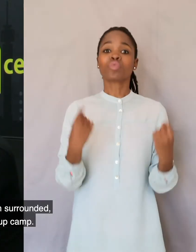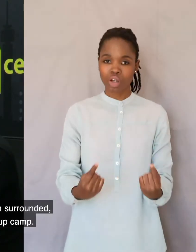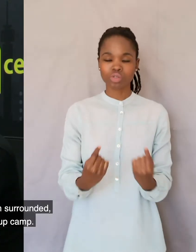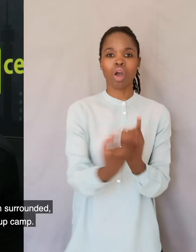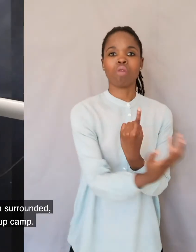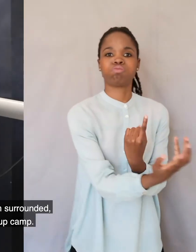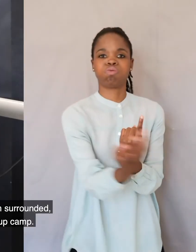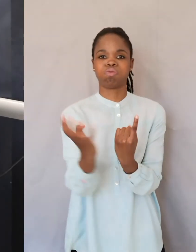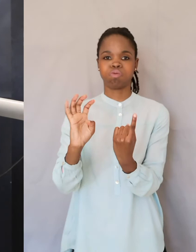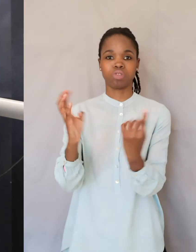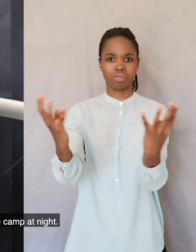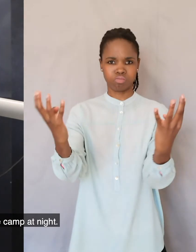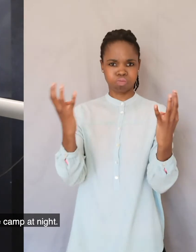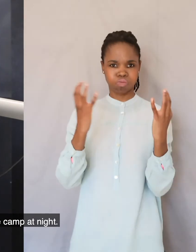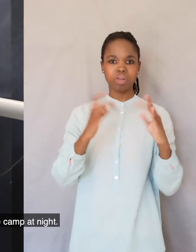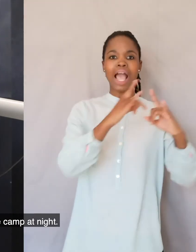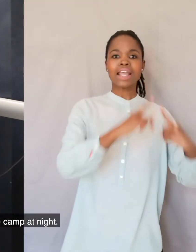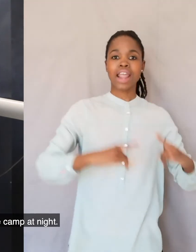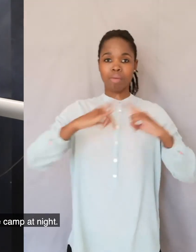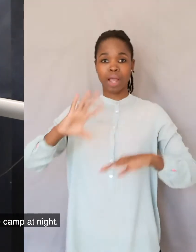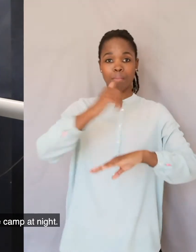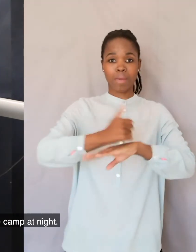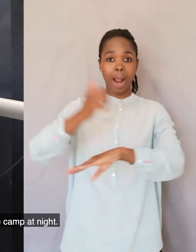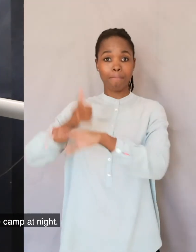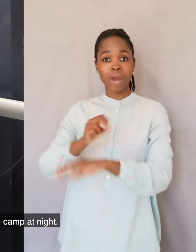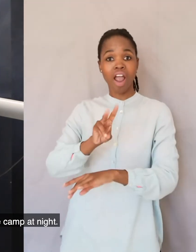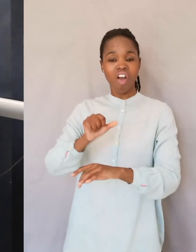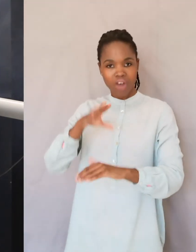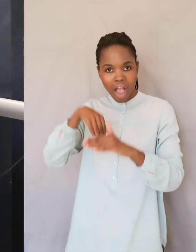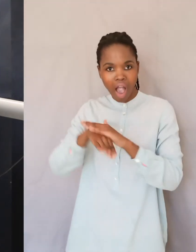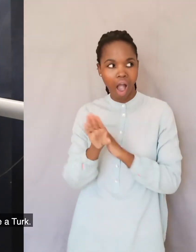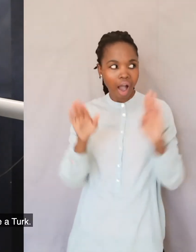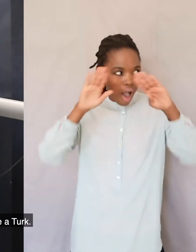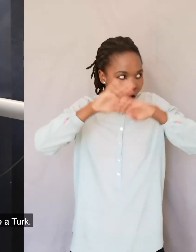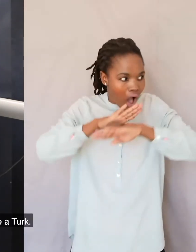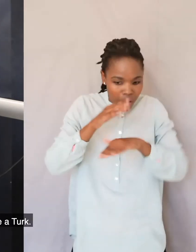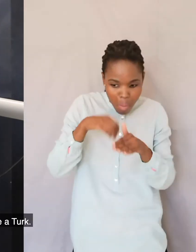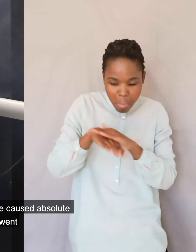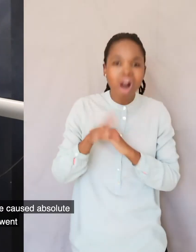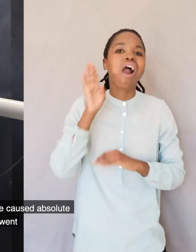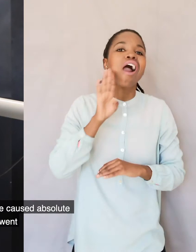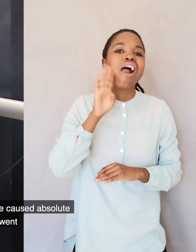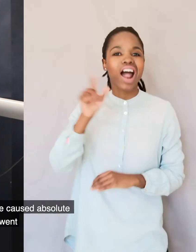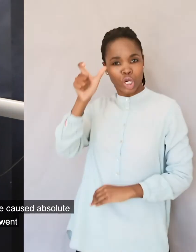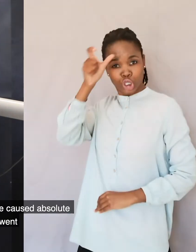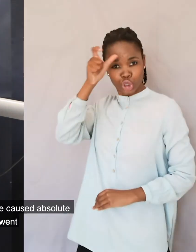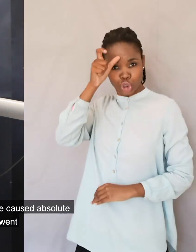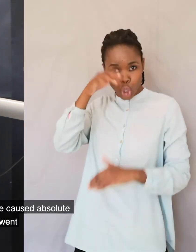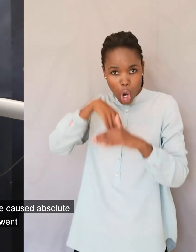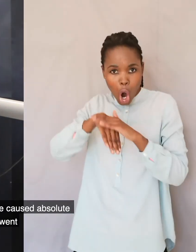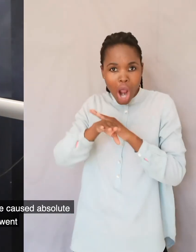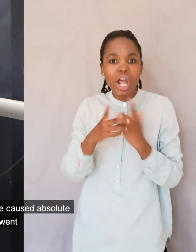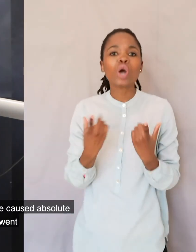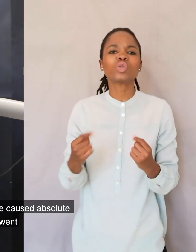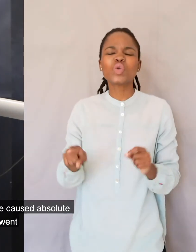the Ottomans set up camp. Vlad went and infiltrated the camp at night. Pretending to be a Turk. Pretending to be a Turk. He